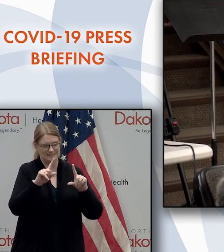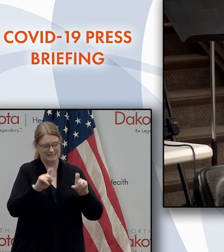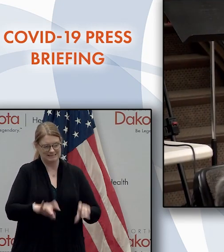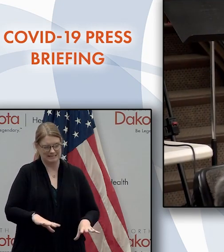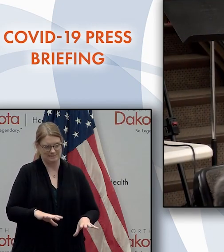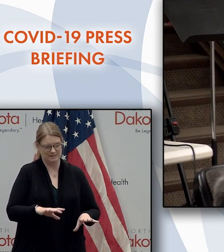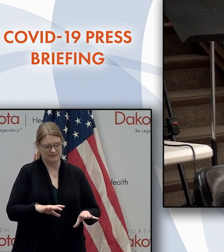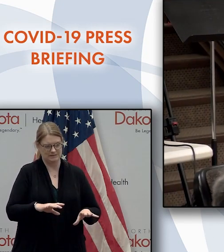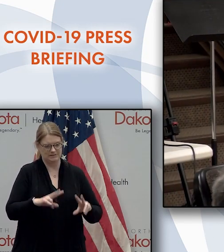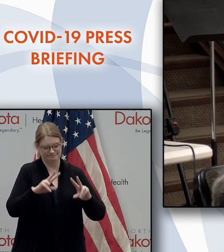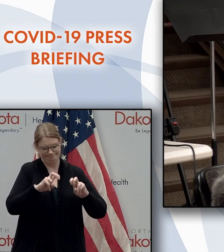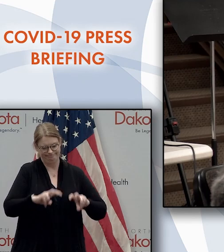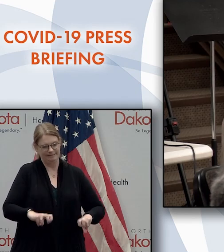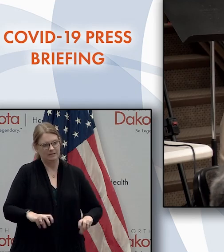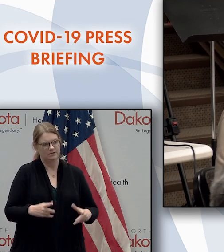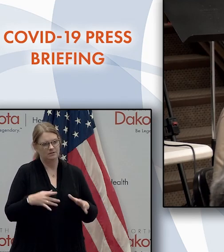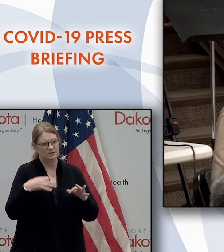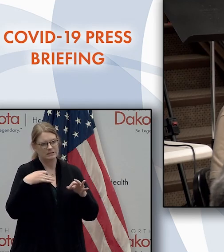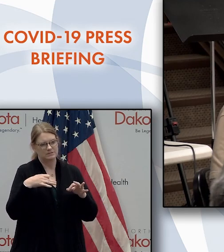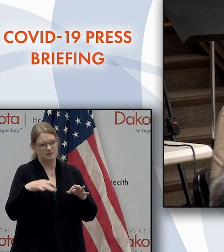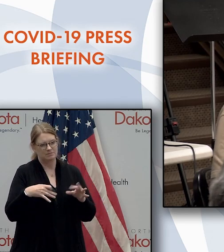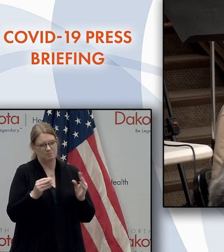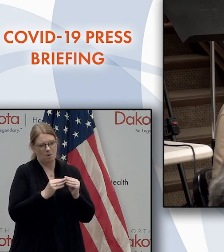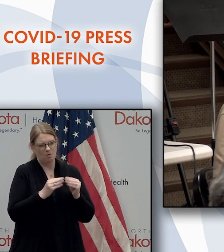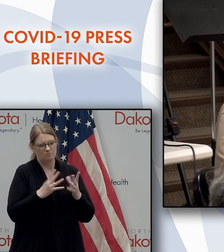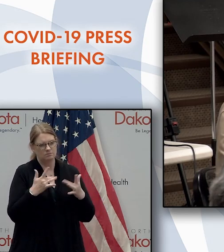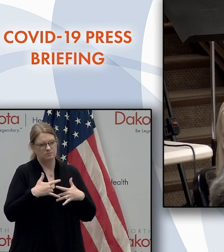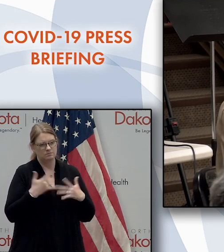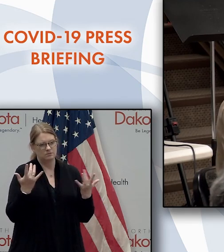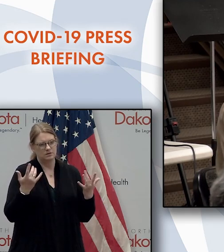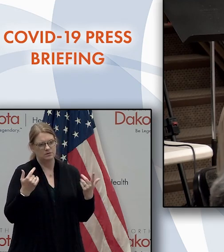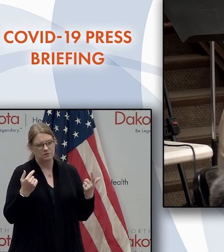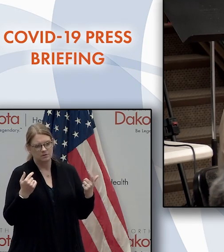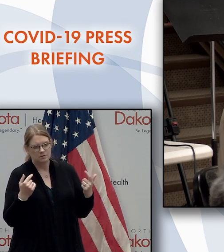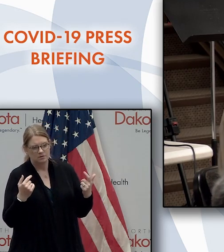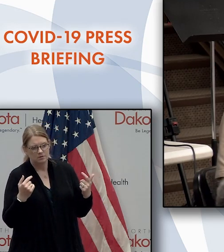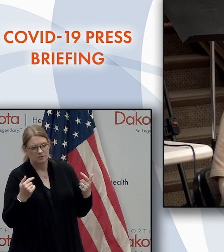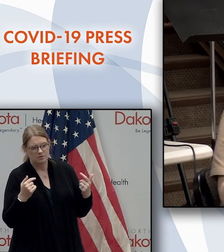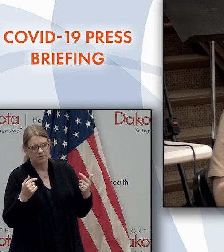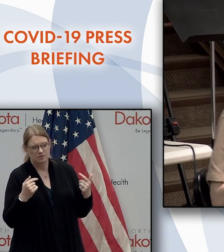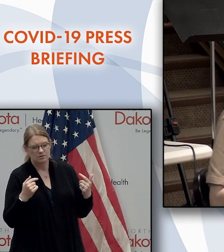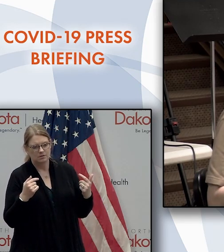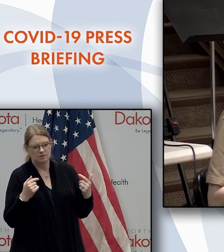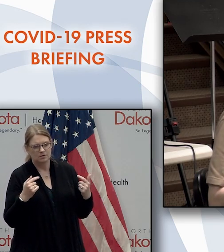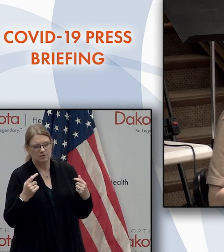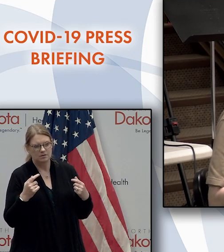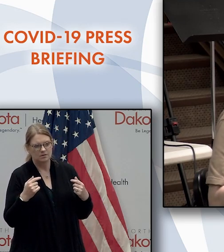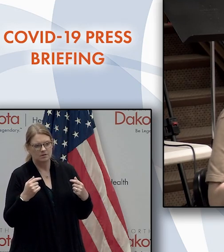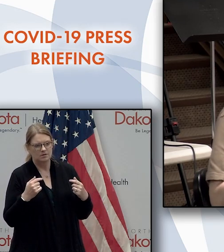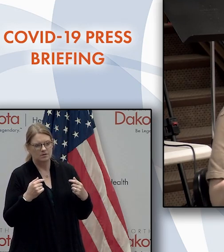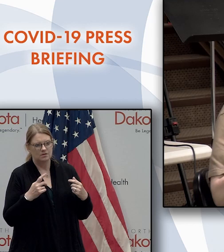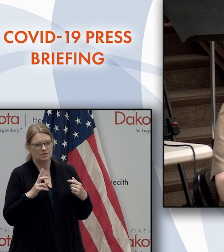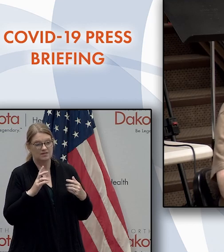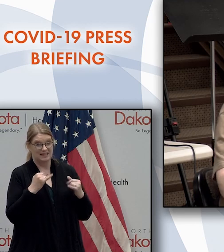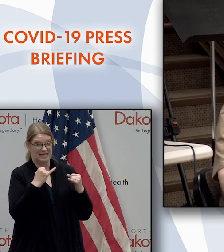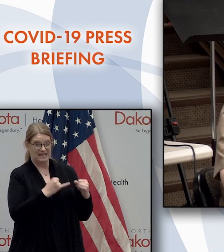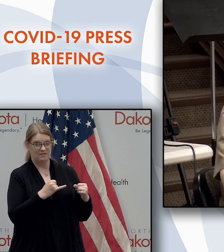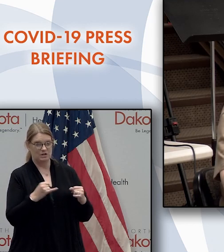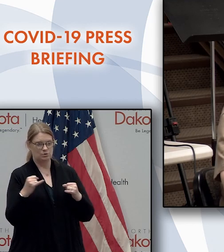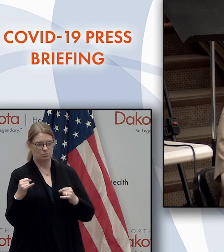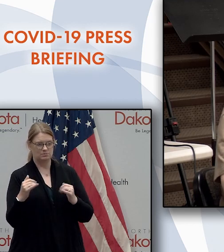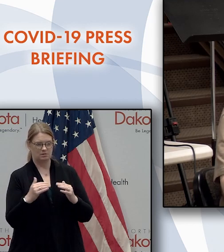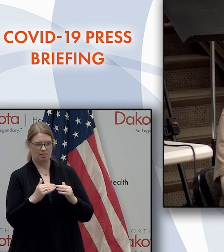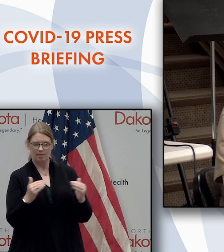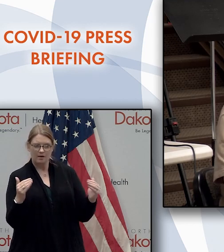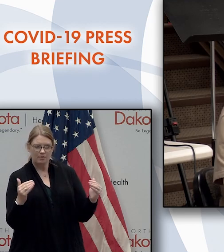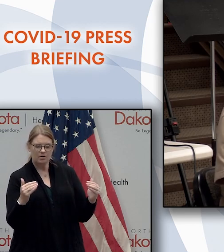first 4 weeks, correct. Can you explain that a little bit more? Is that to find out where the individual students are at in terms of how they've been